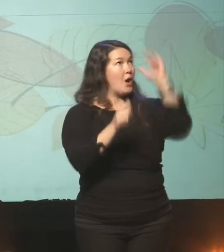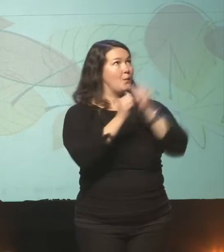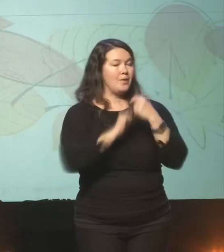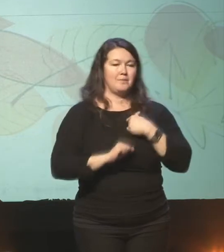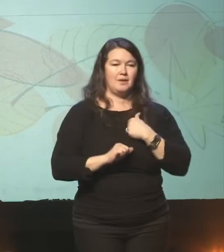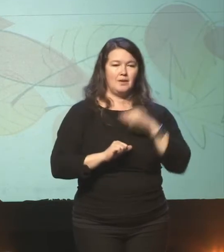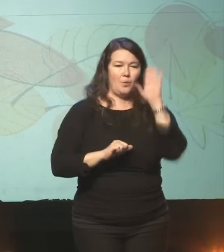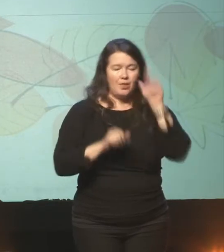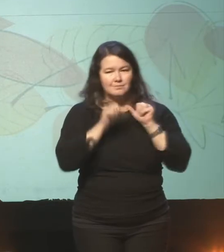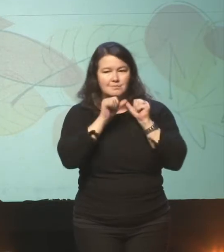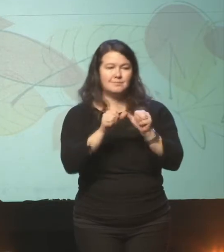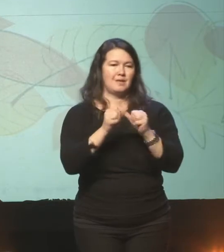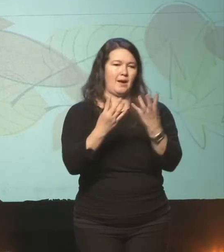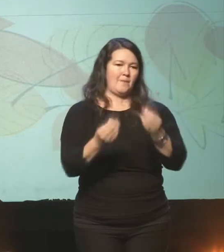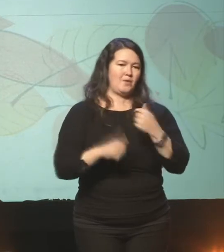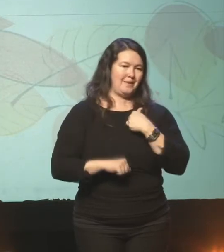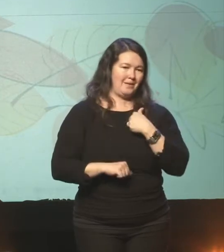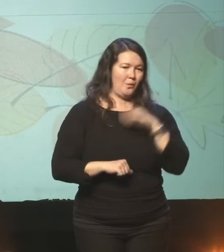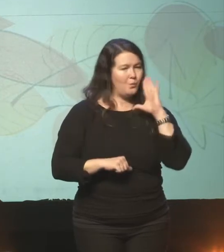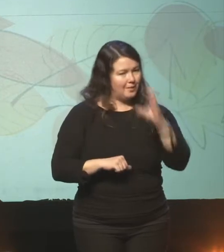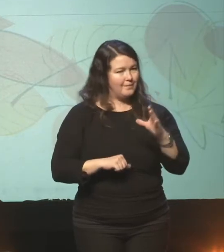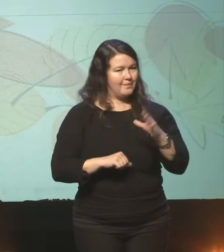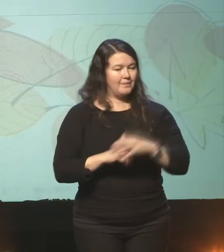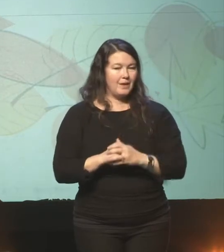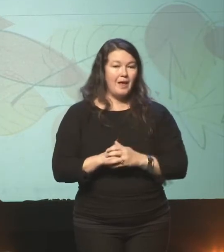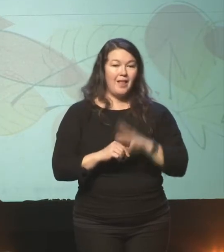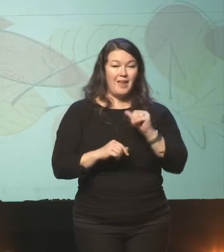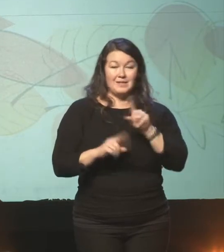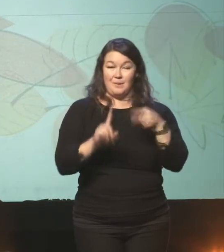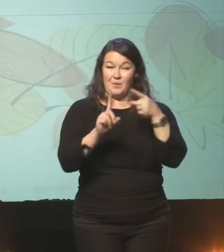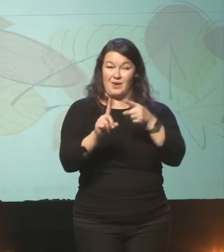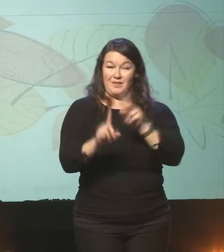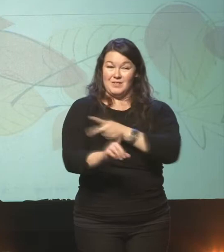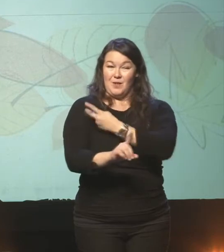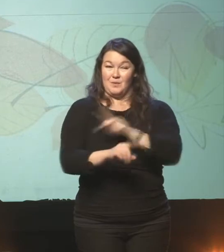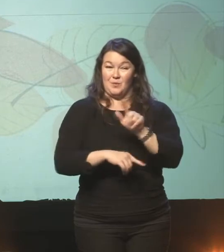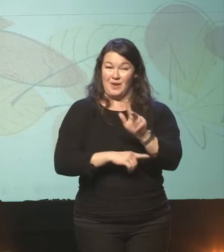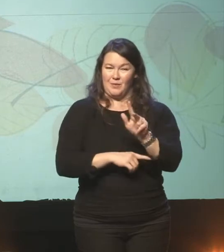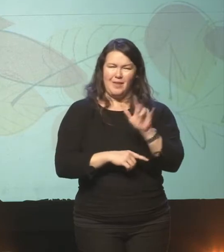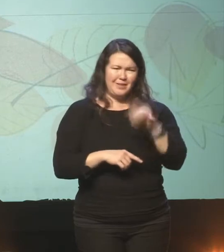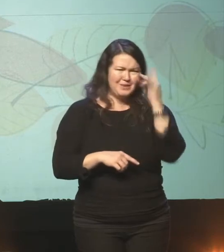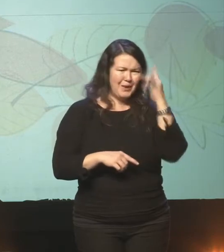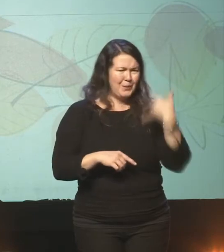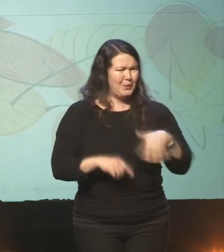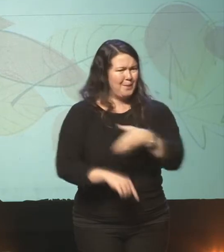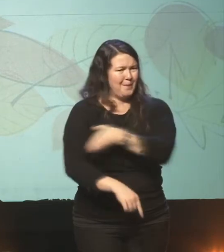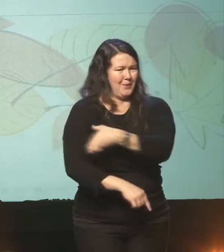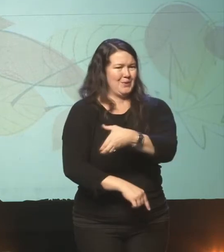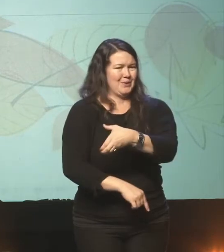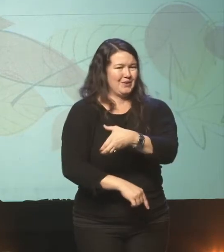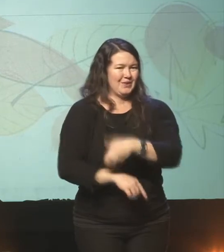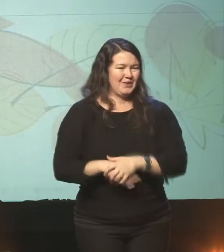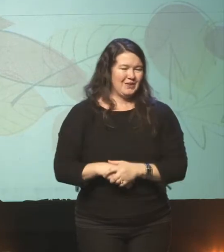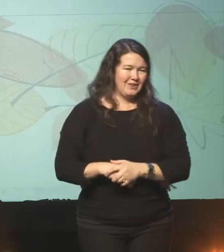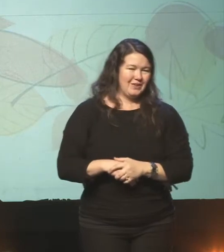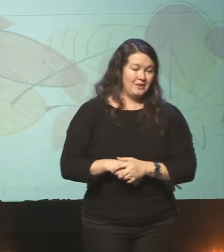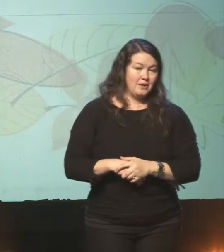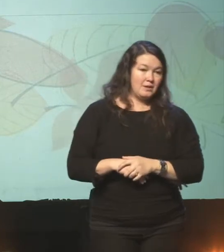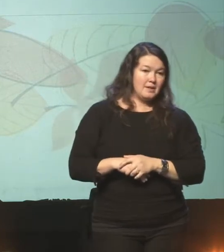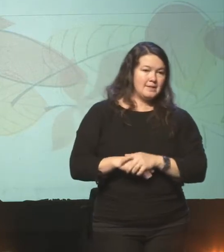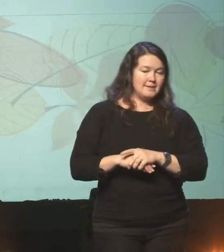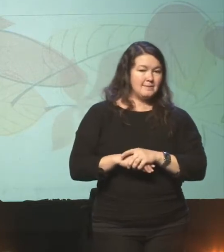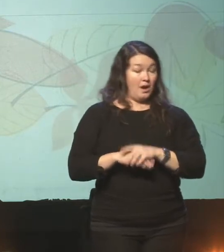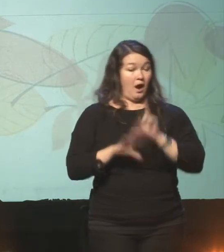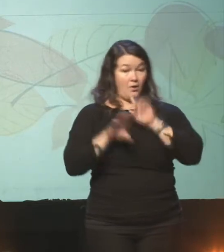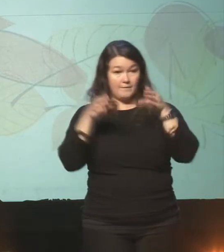comforting me. Right? That's the point of the 23rd Psalm. I think that's why the Psalm has such power, because it fixes our minds on what